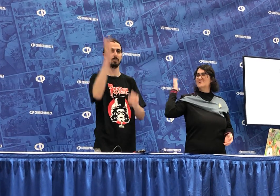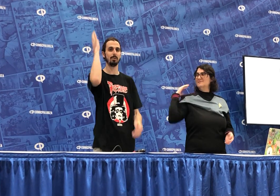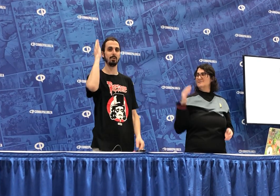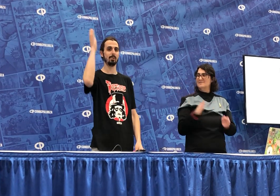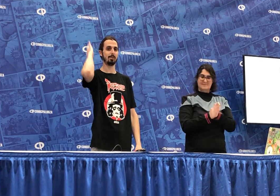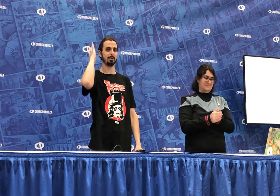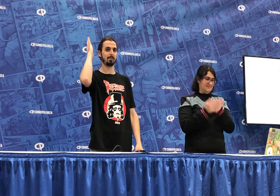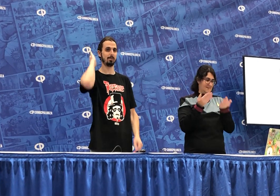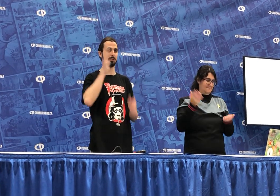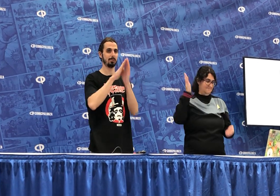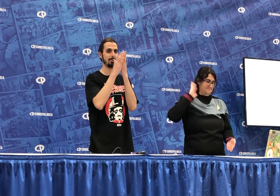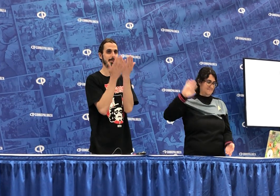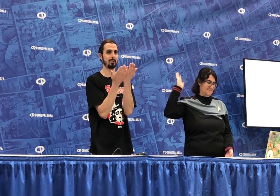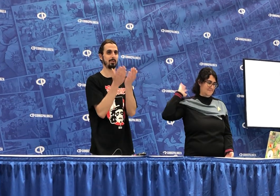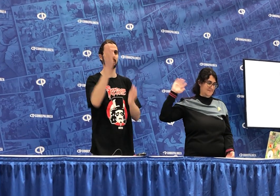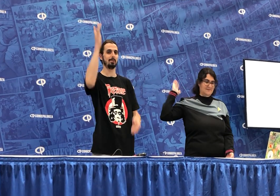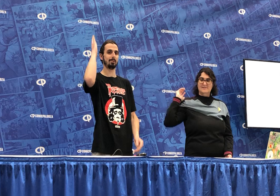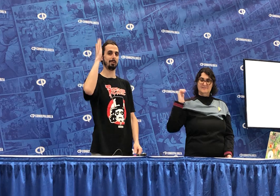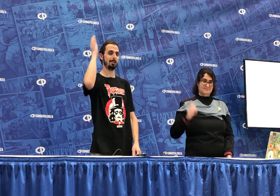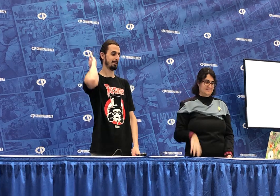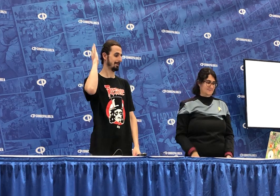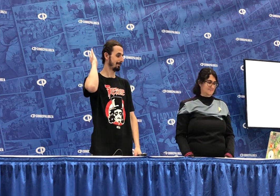Once Upon a Time, book long ago.